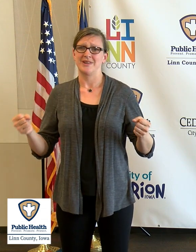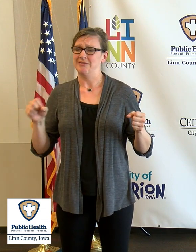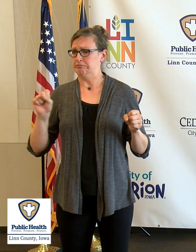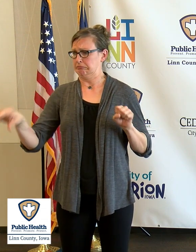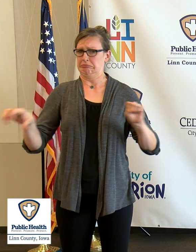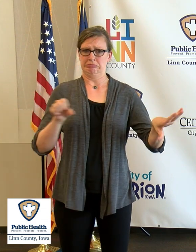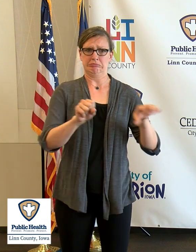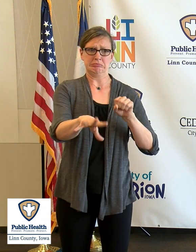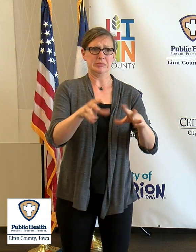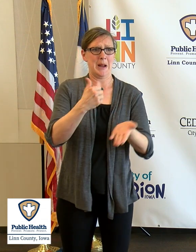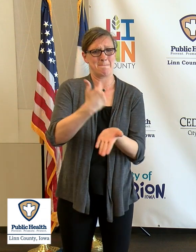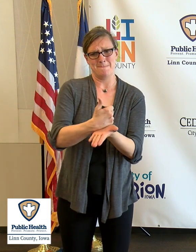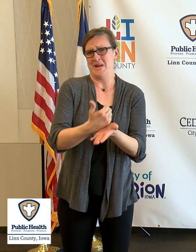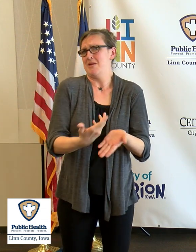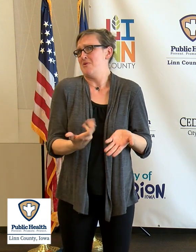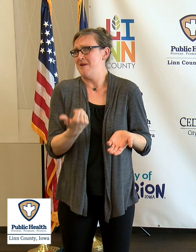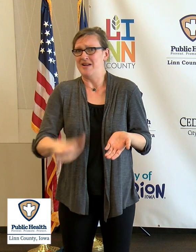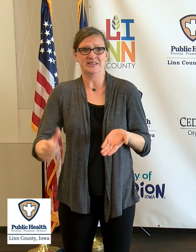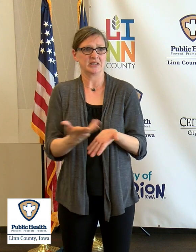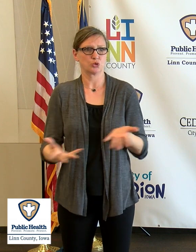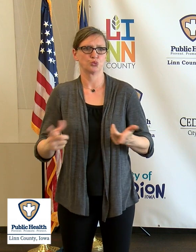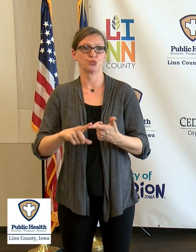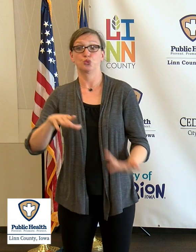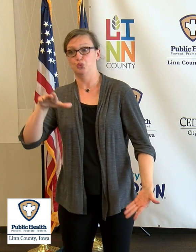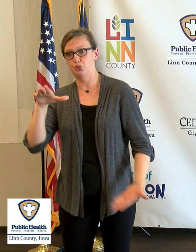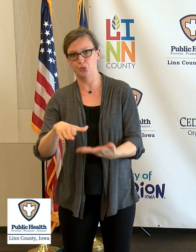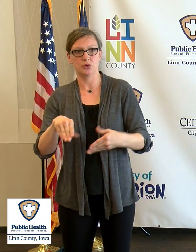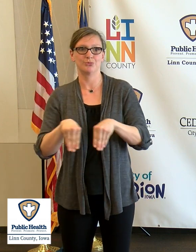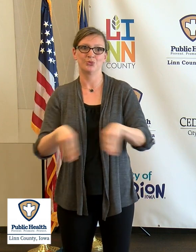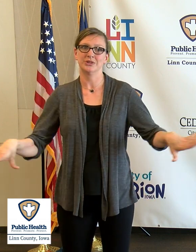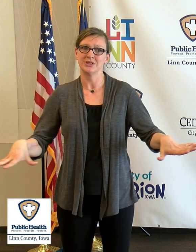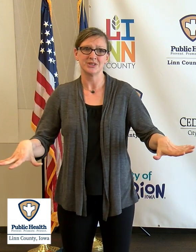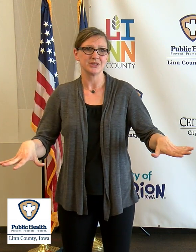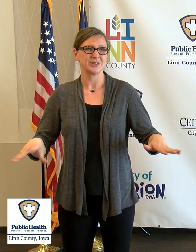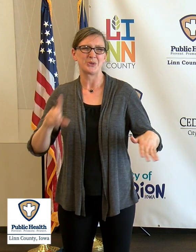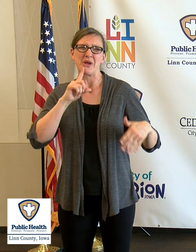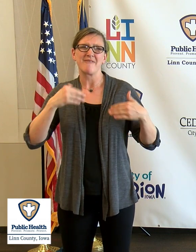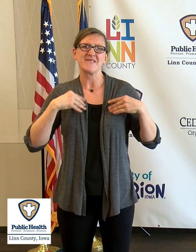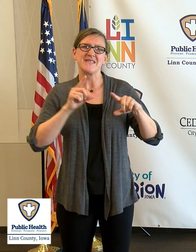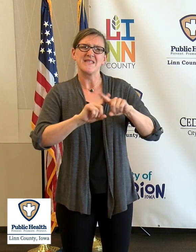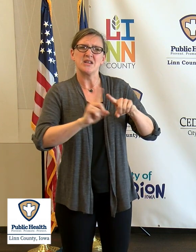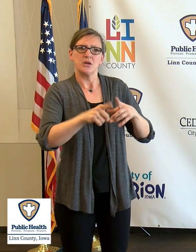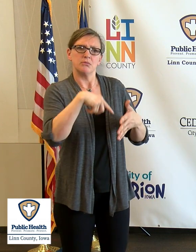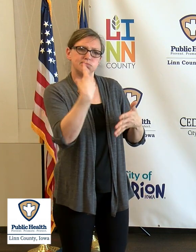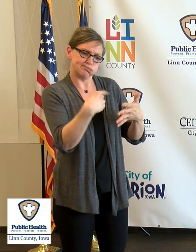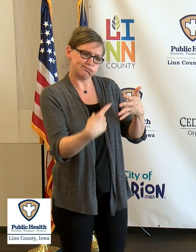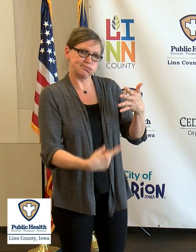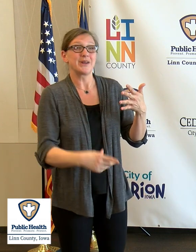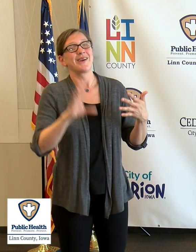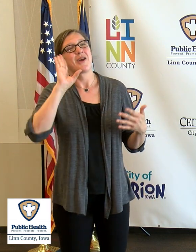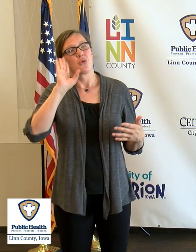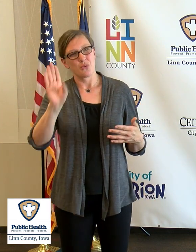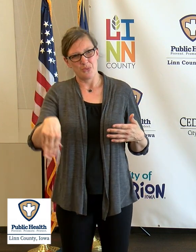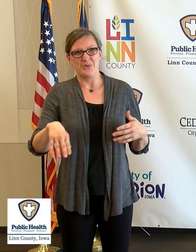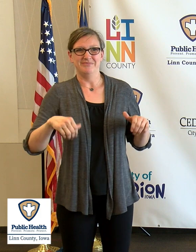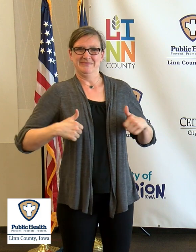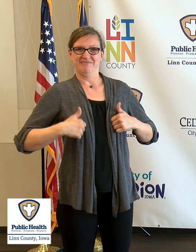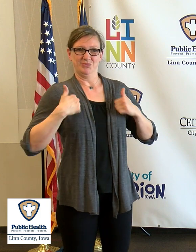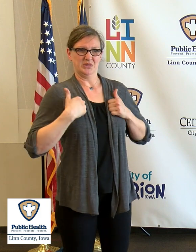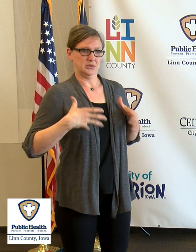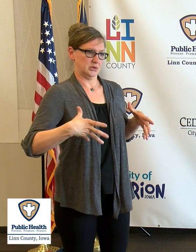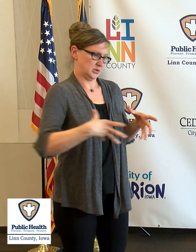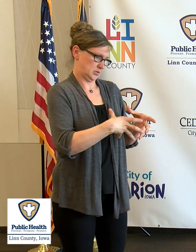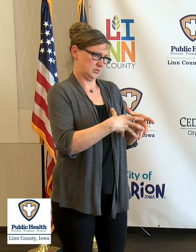the spread of COVID-19 within multiple congregate living homes and facilities.